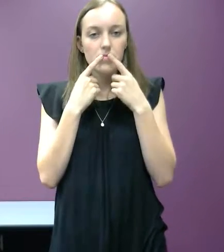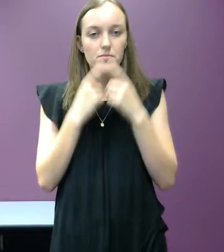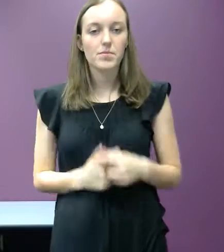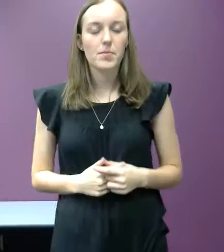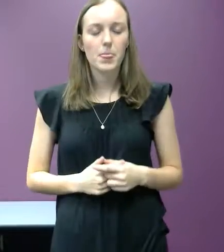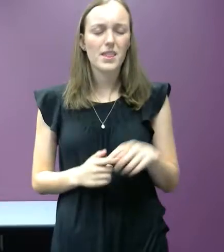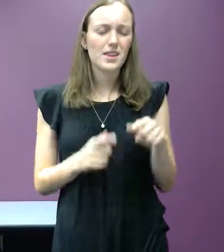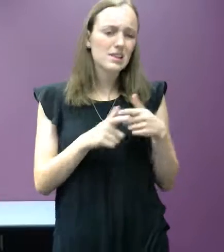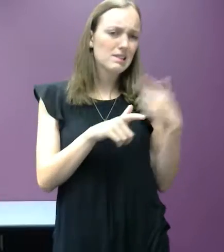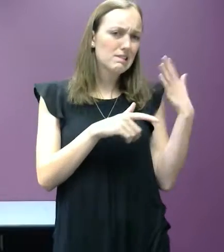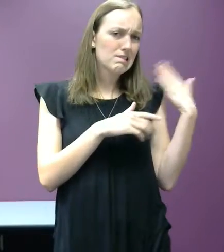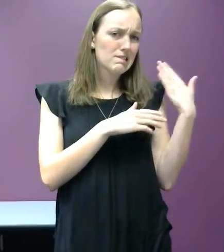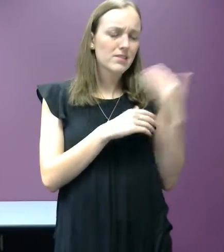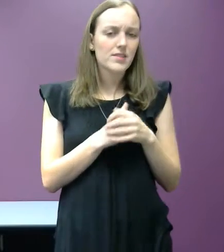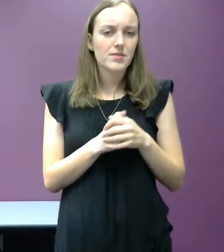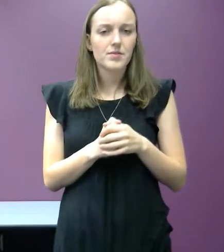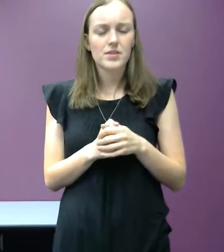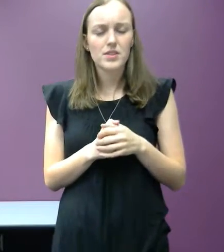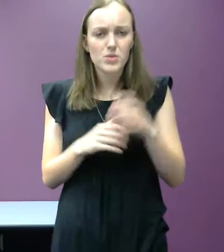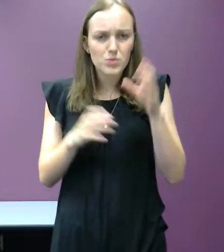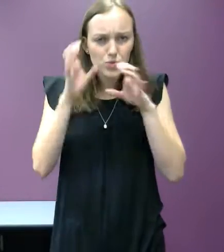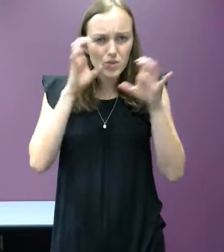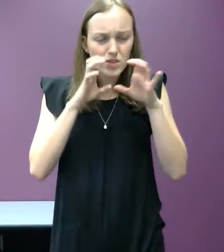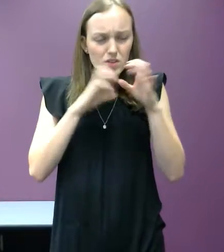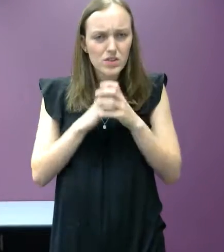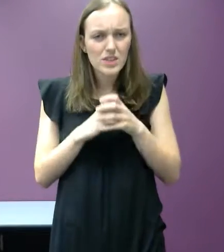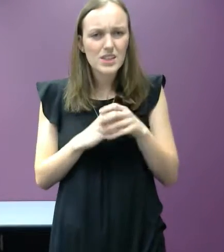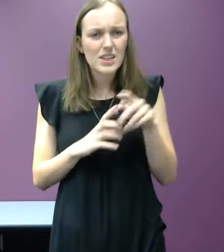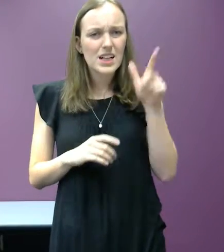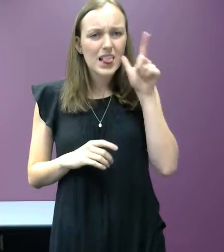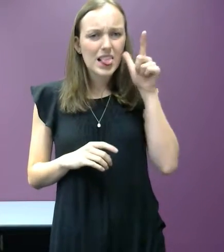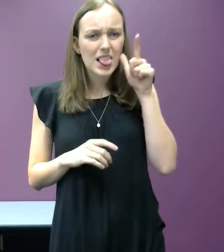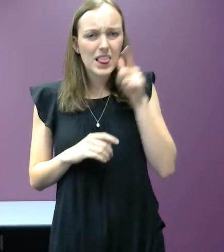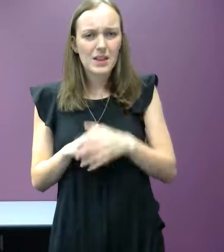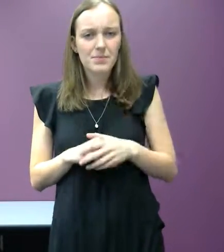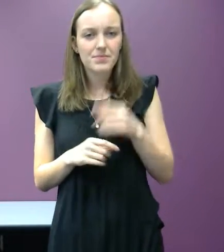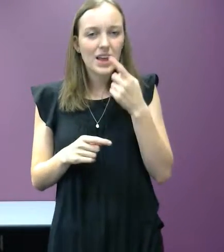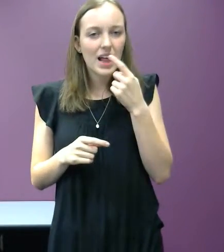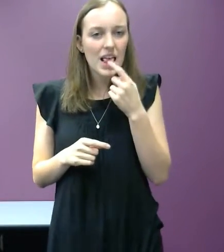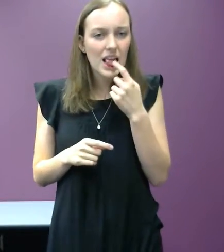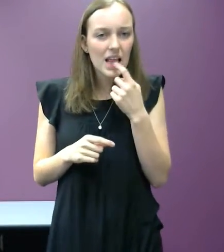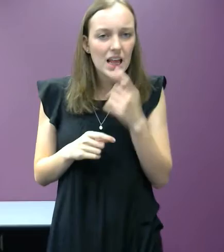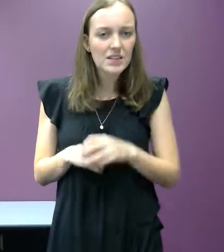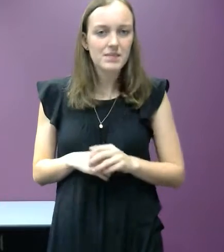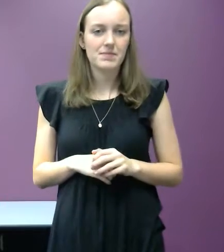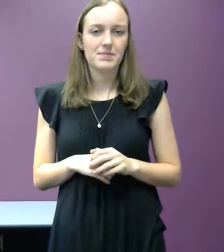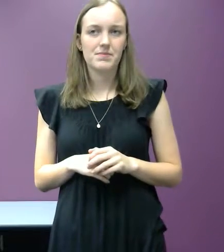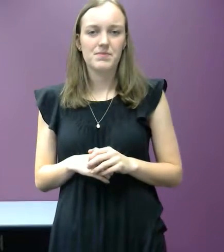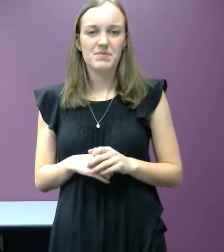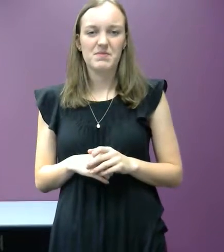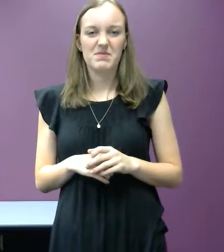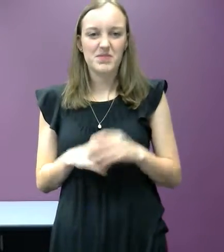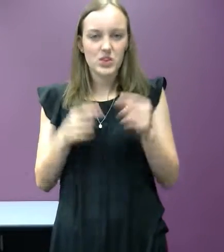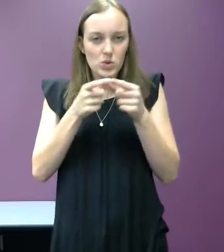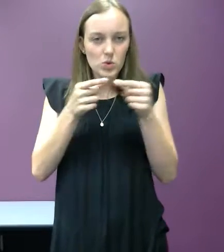that investigation where we used a lemon, and we tasted the lemon wedges, and